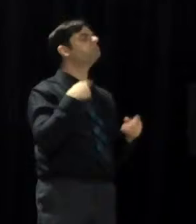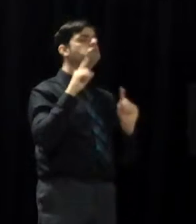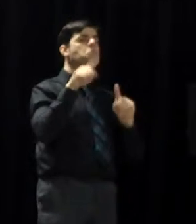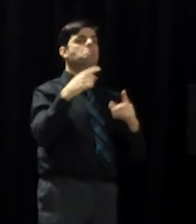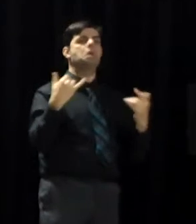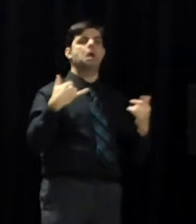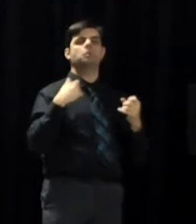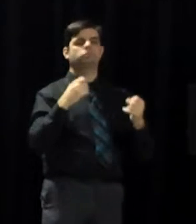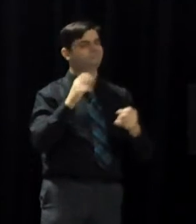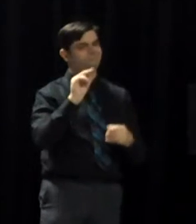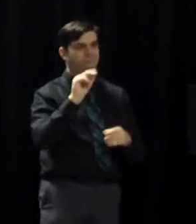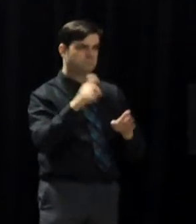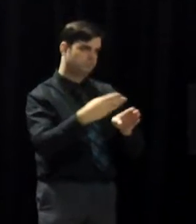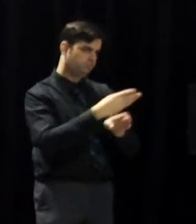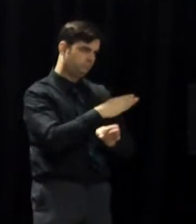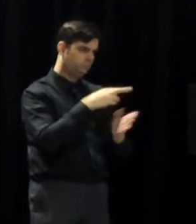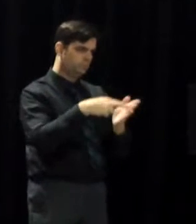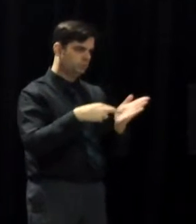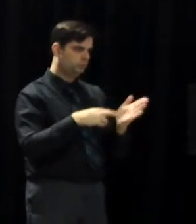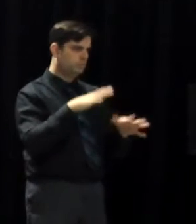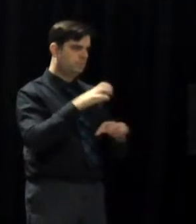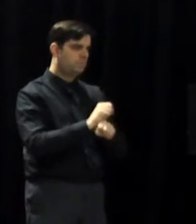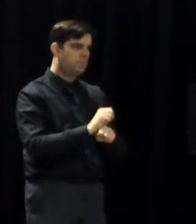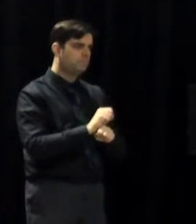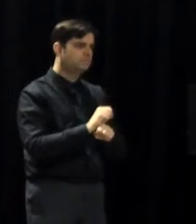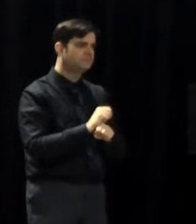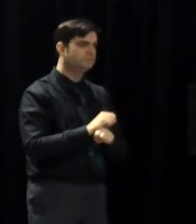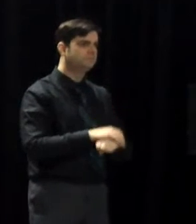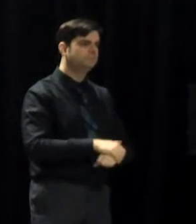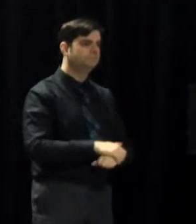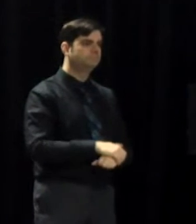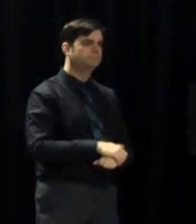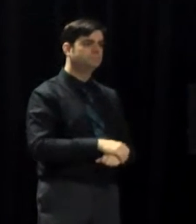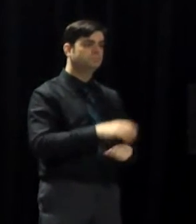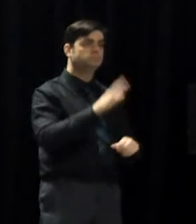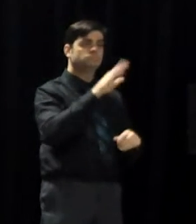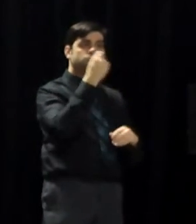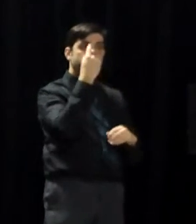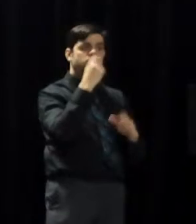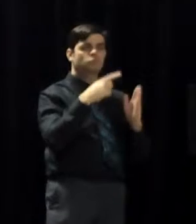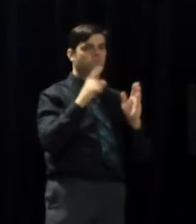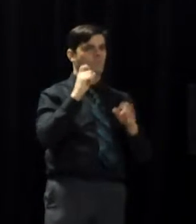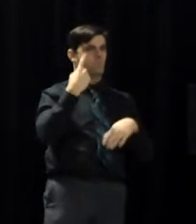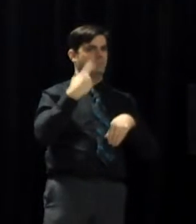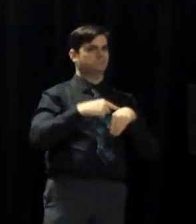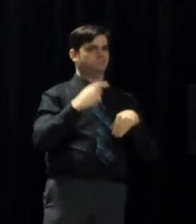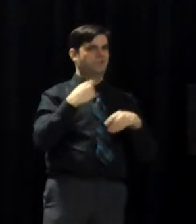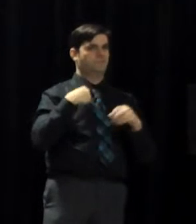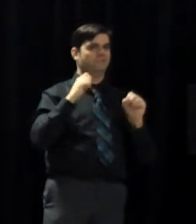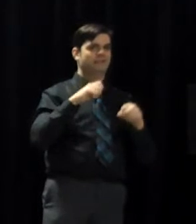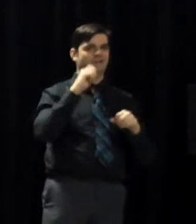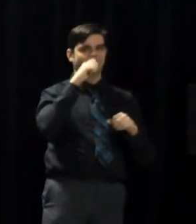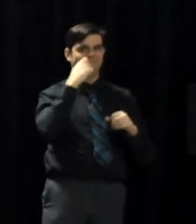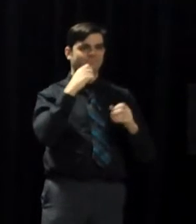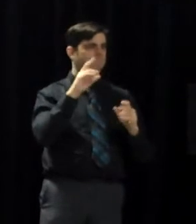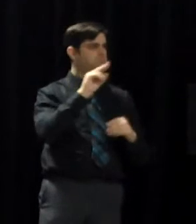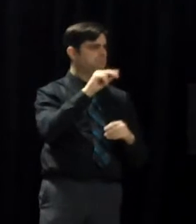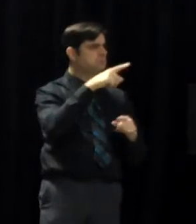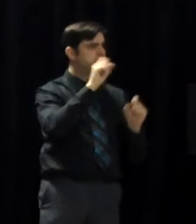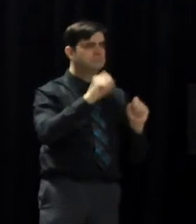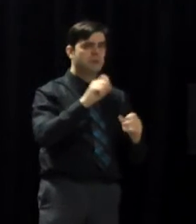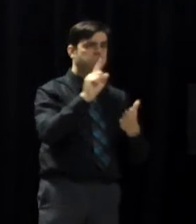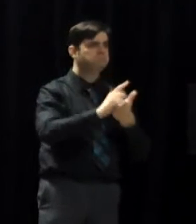social media. My friend Syracuse Waterboy, if he's watching, he comes down every few days and gets a